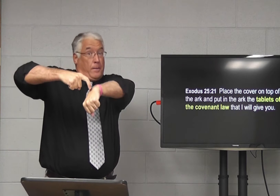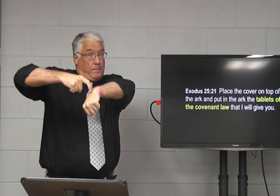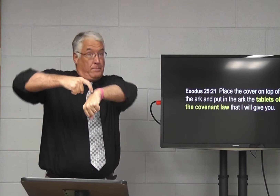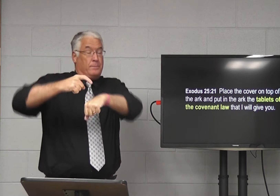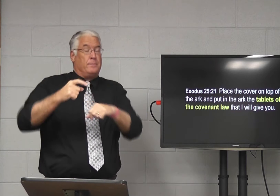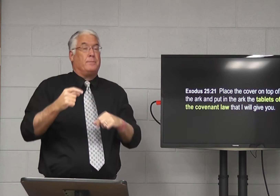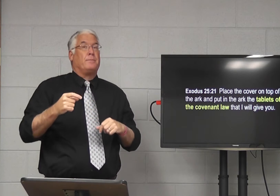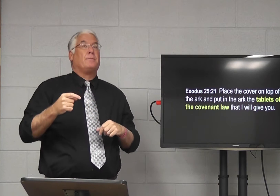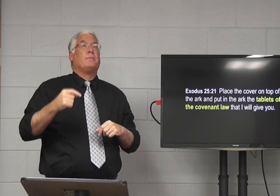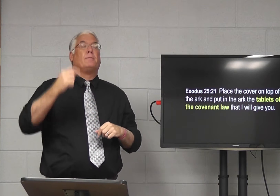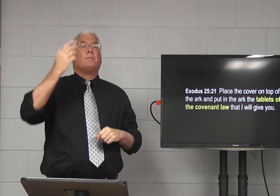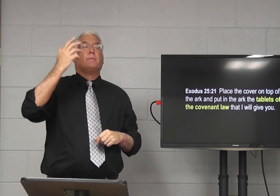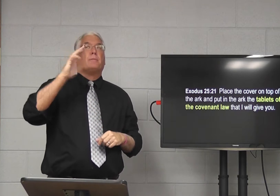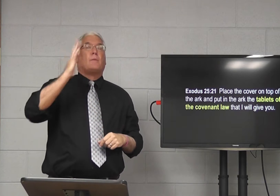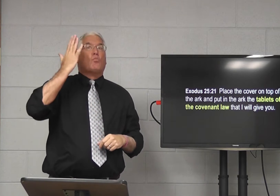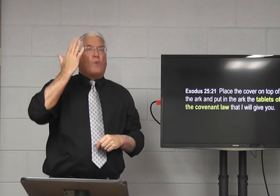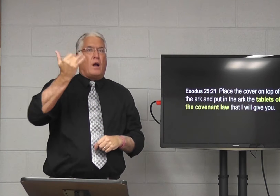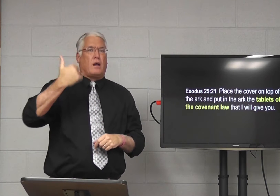But at the same time,